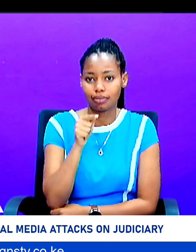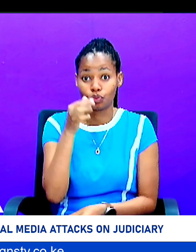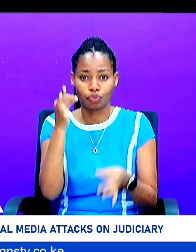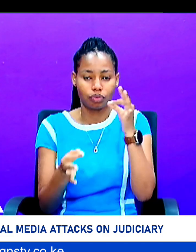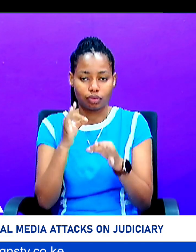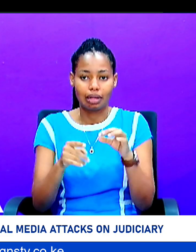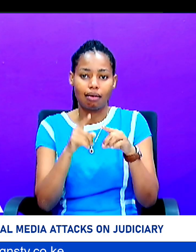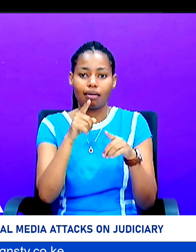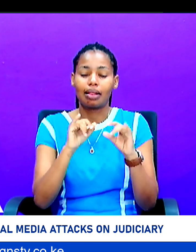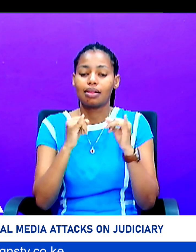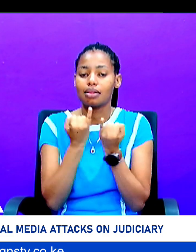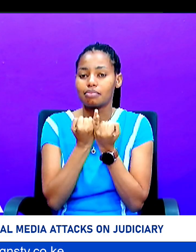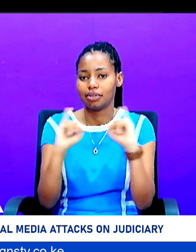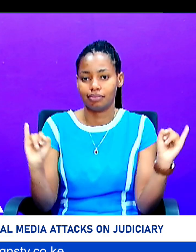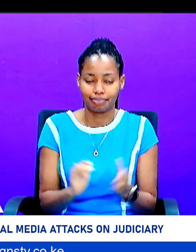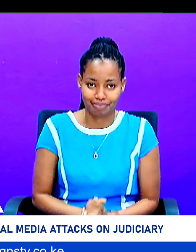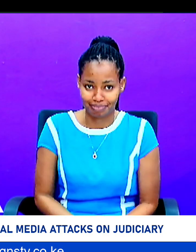erode judicial independence.